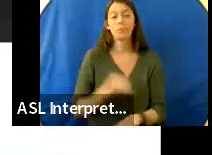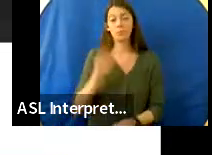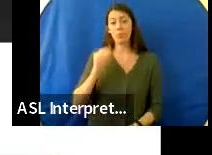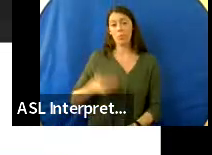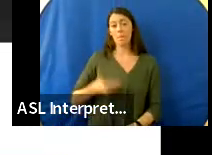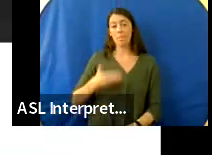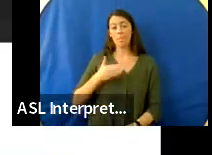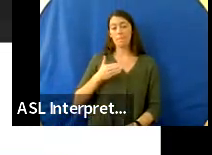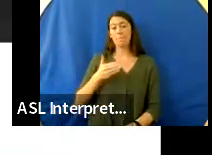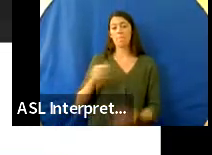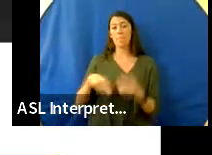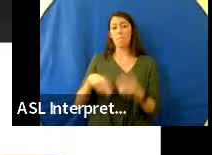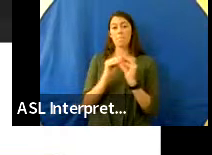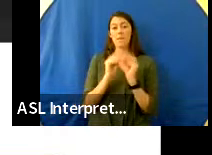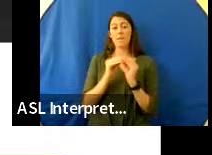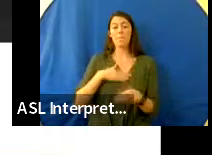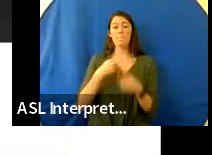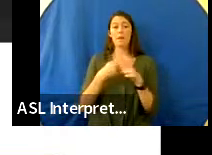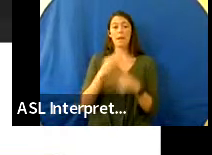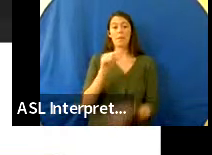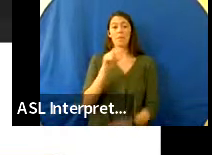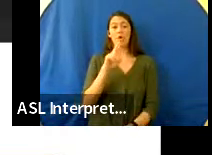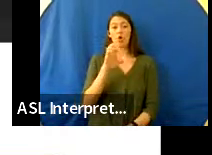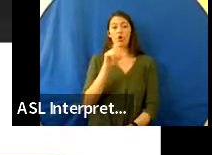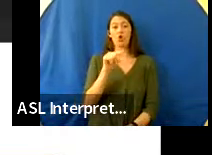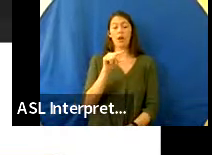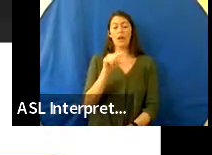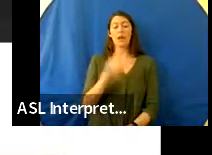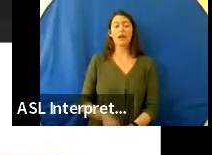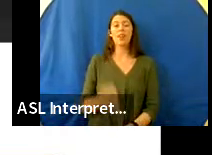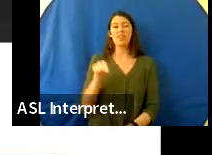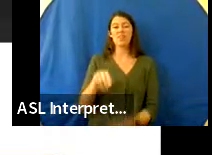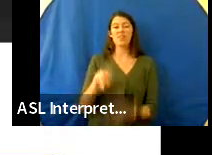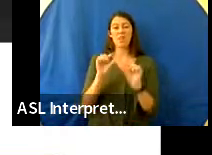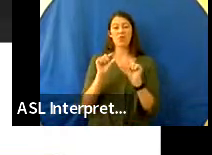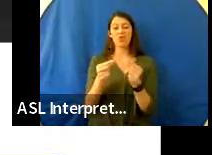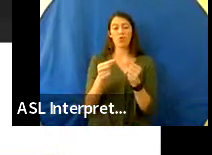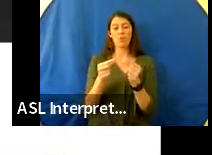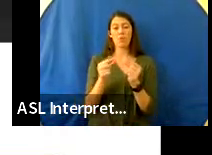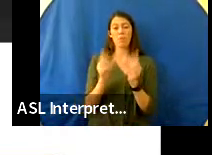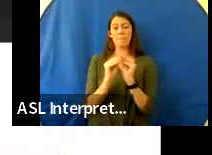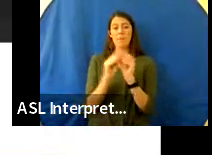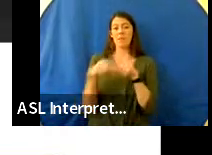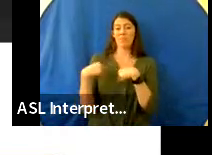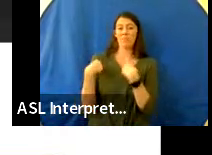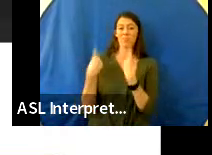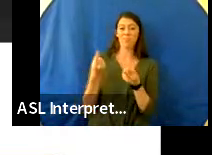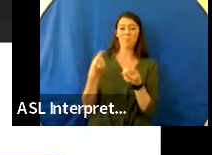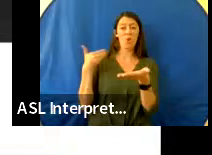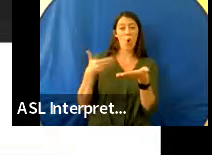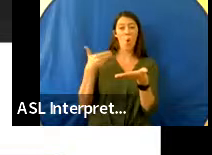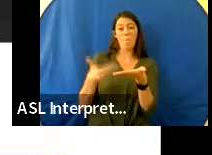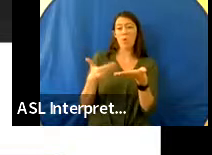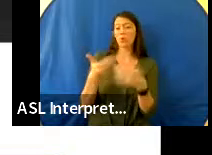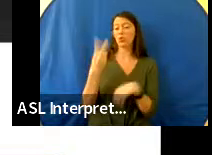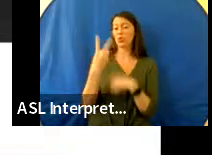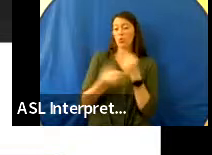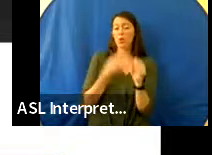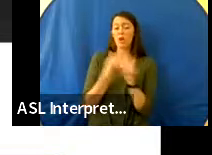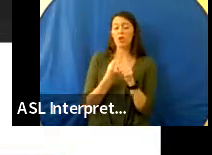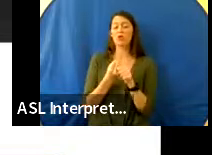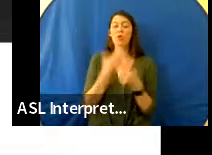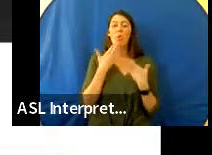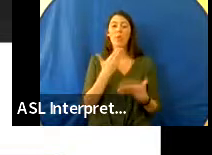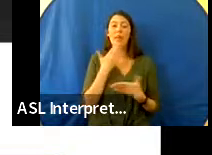the COVAX. This advisory group has been meeting for the better part, almost 2 years now. And I want to thank everybody for your contribution. As